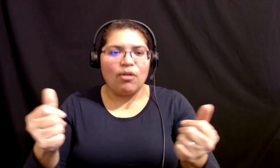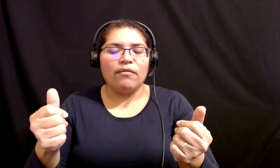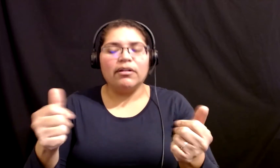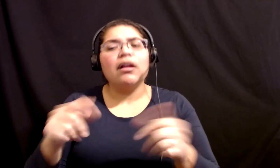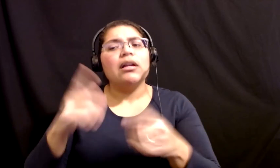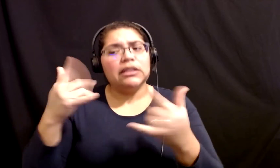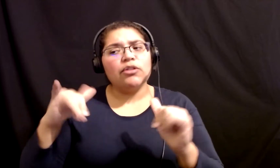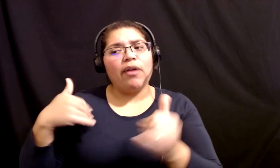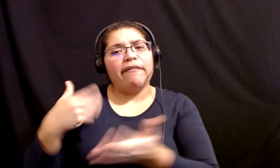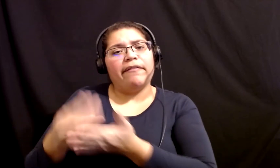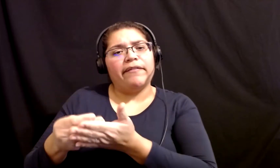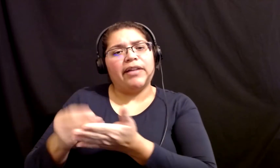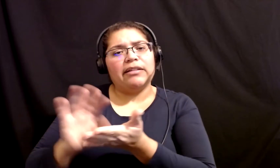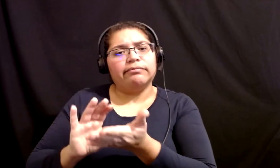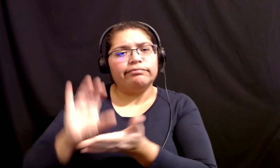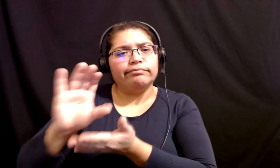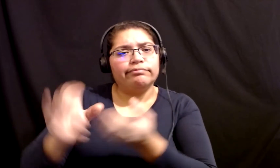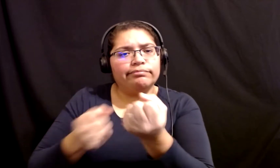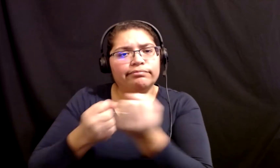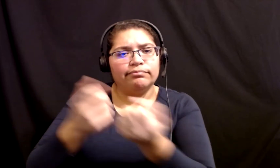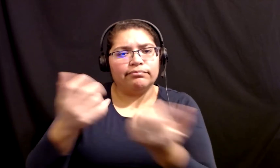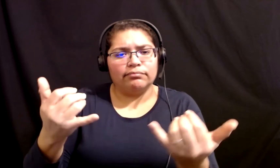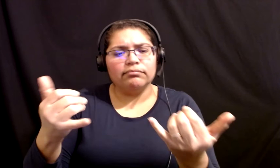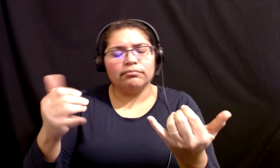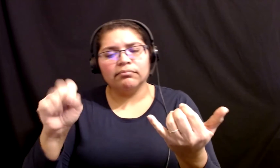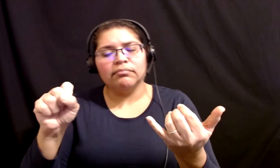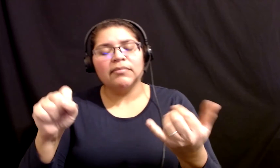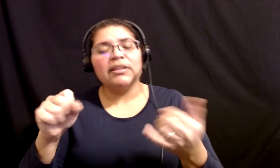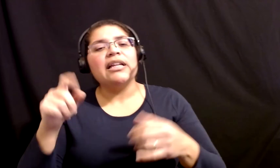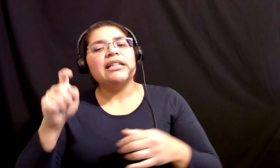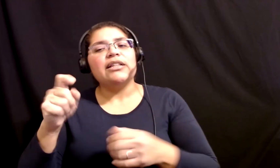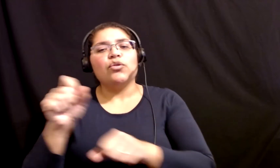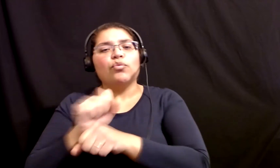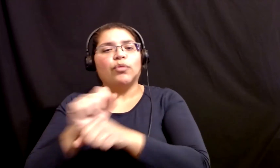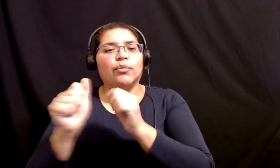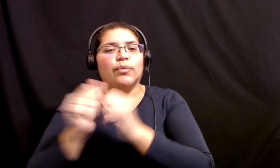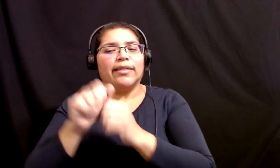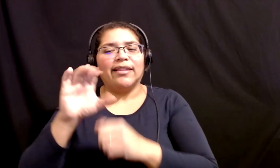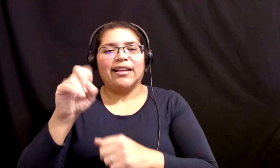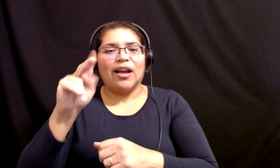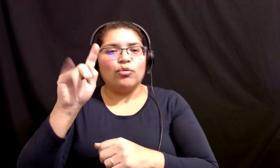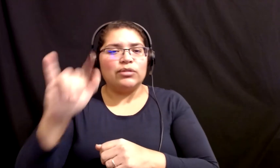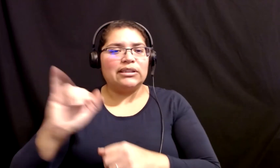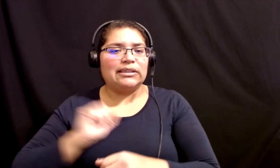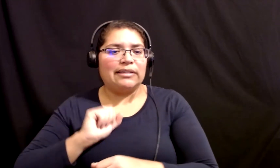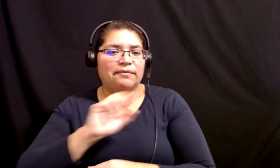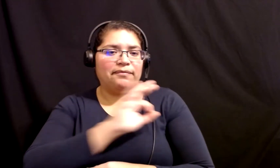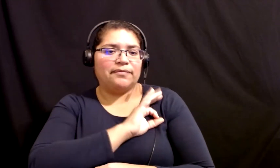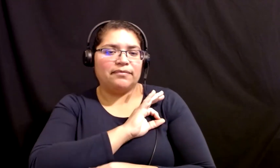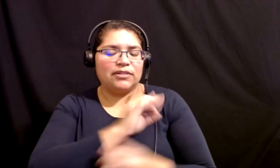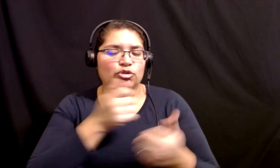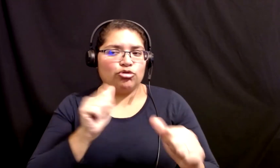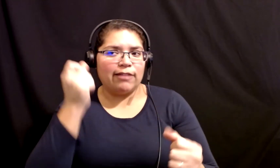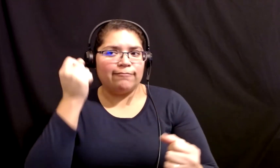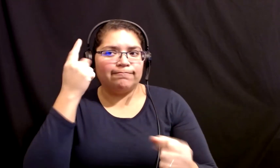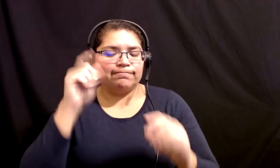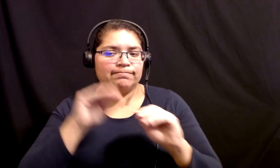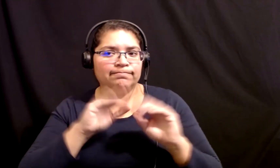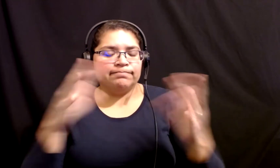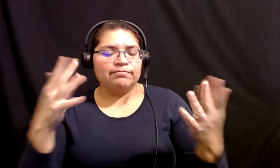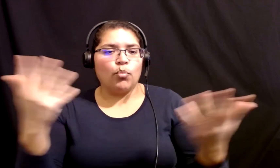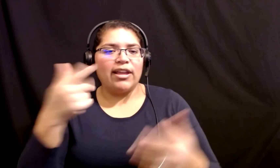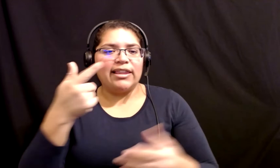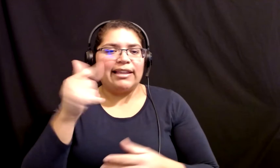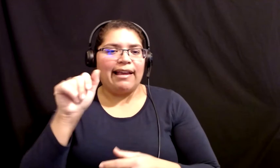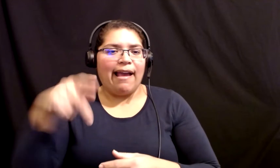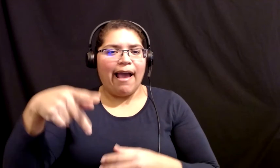funding for it now. So I think we would need to work with the county staff to understand what the gaps are that we're trying